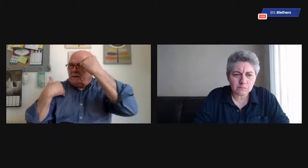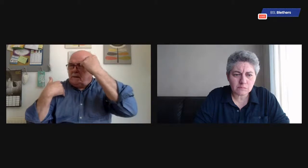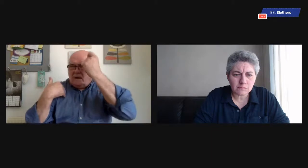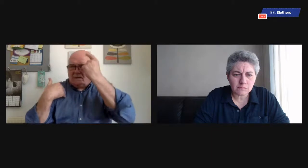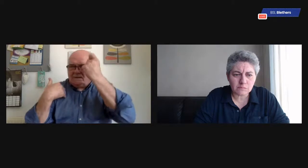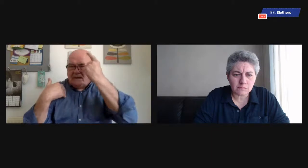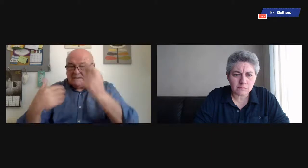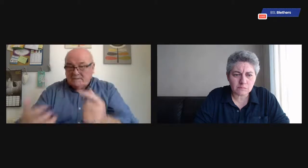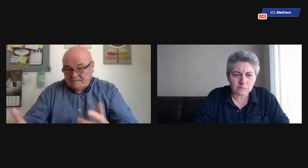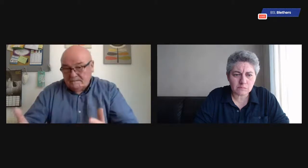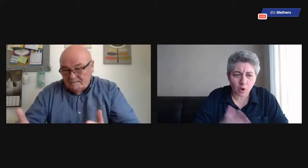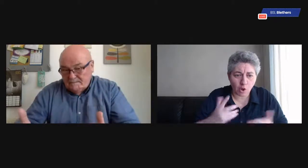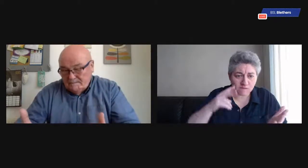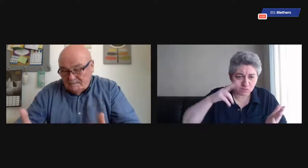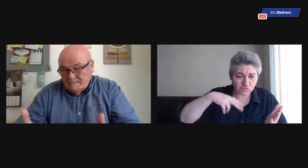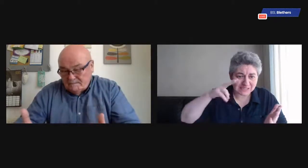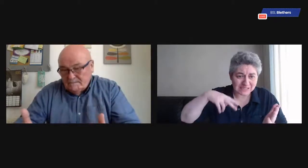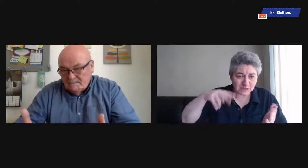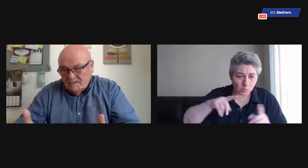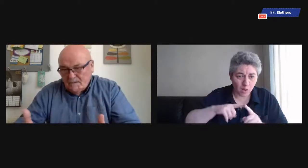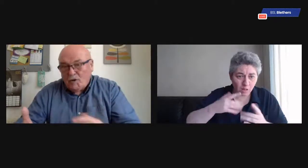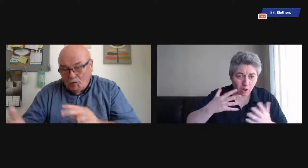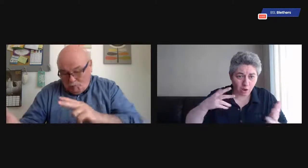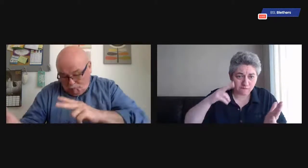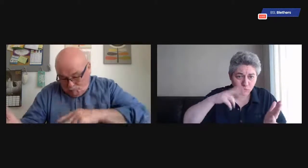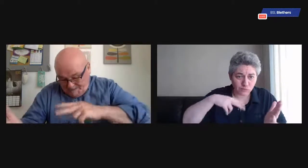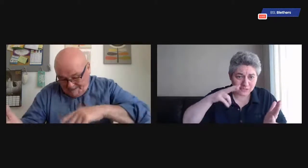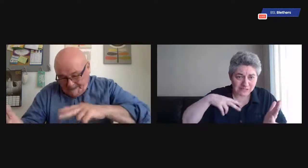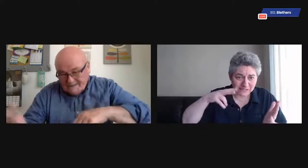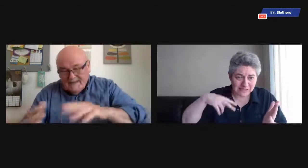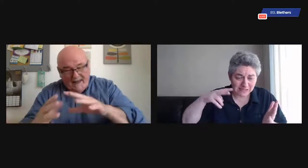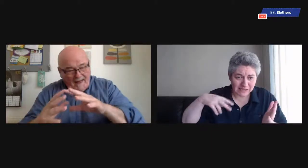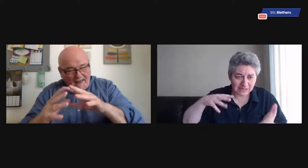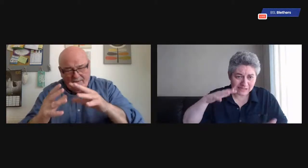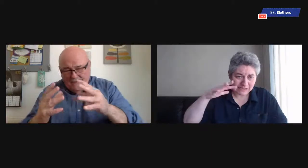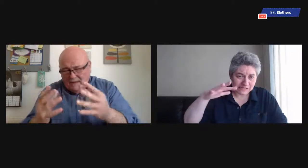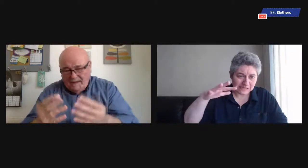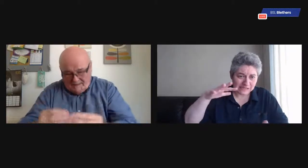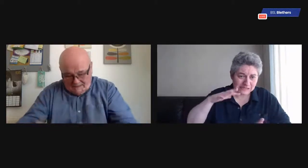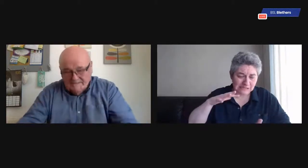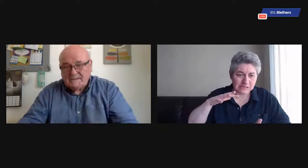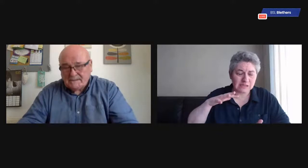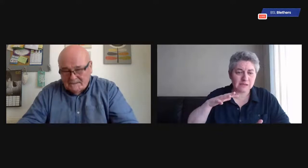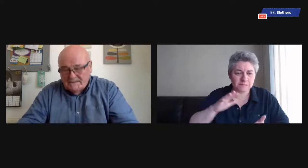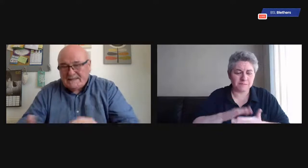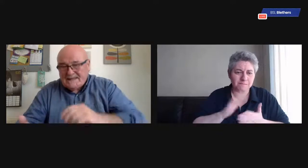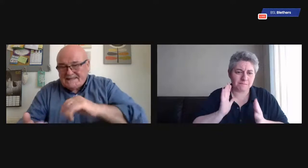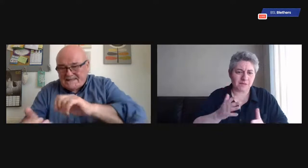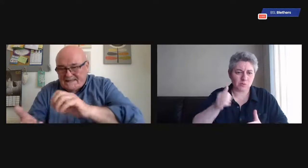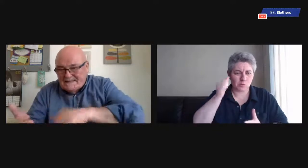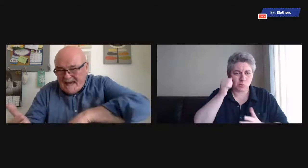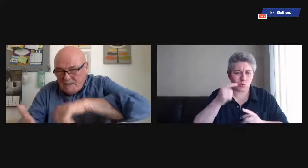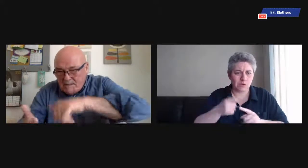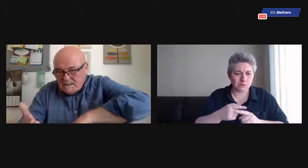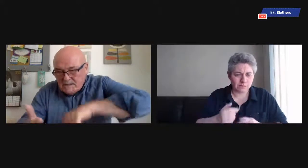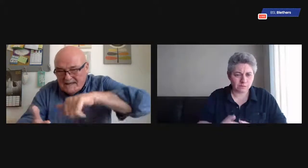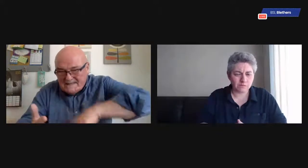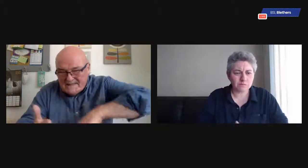maybe one of the interpreters is just maybe stuck with this translation. So you should be able to work in that